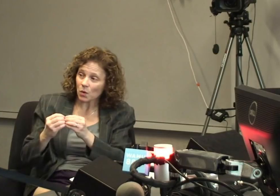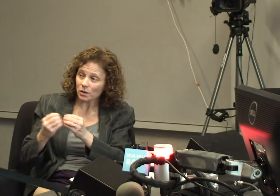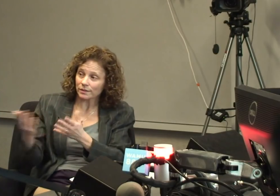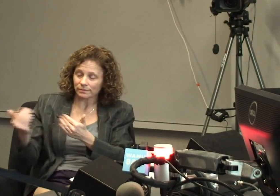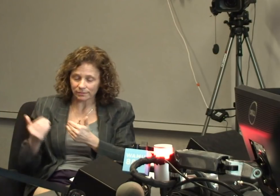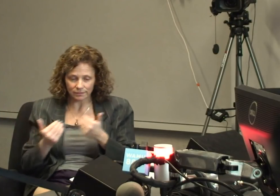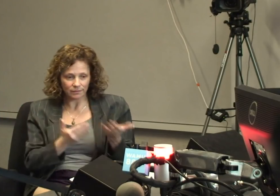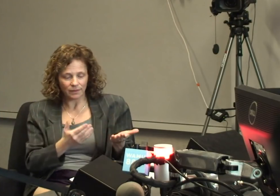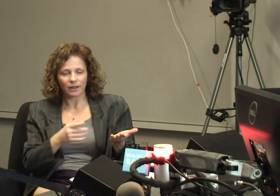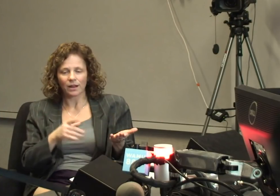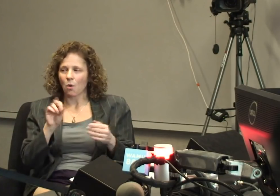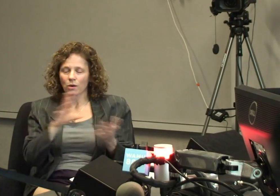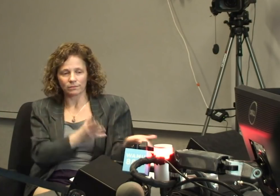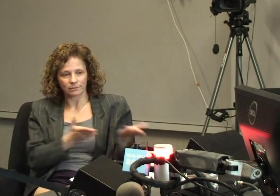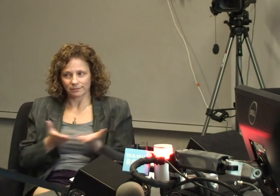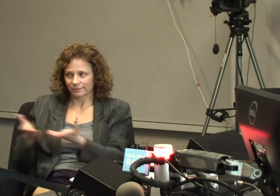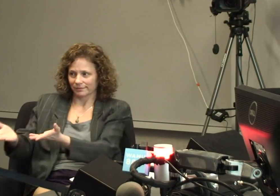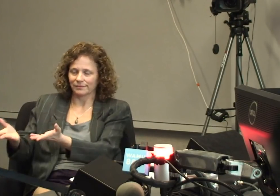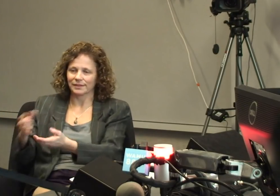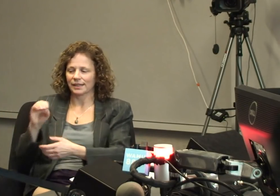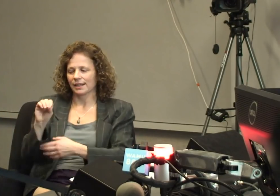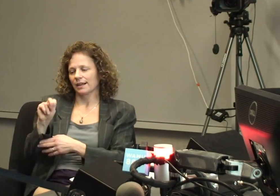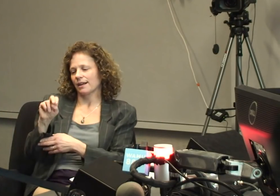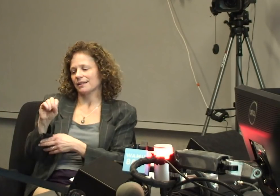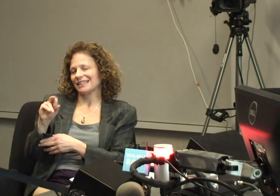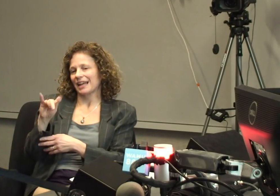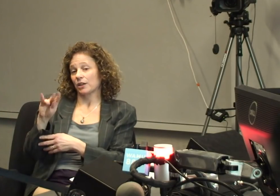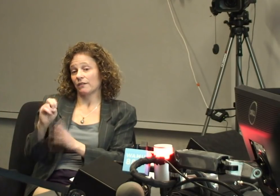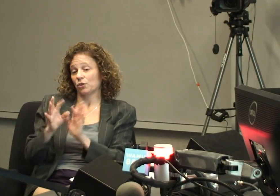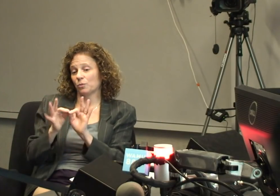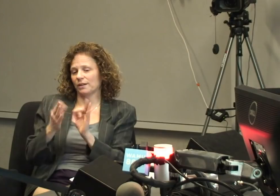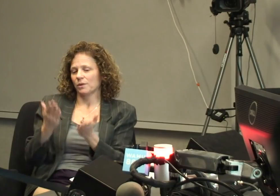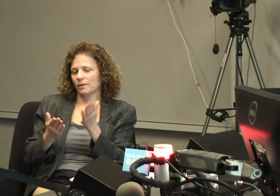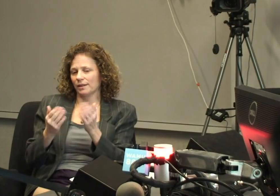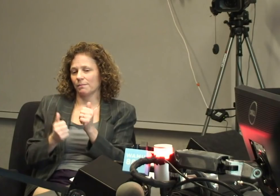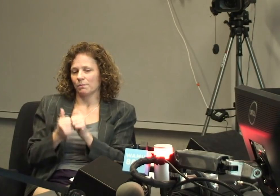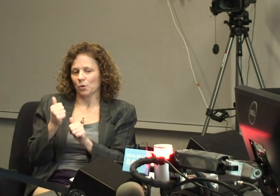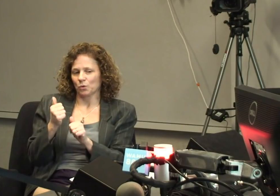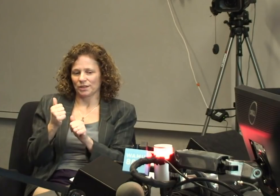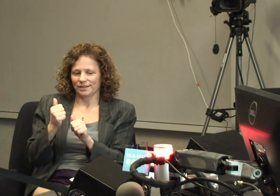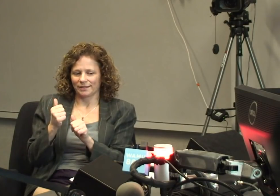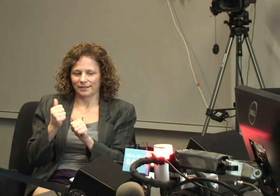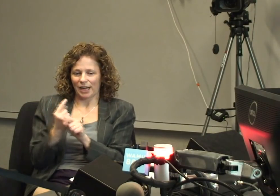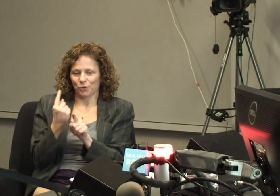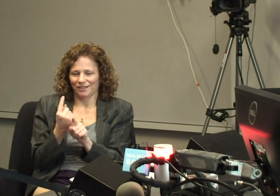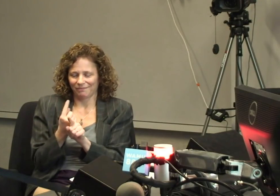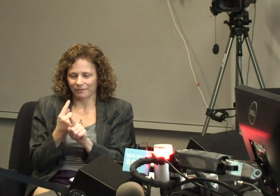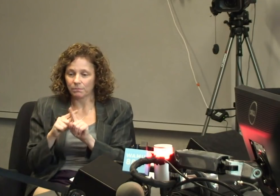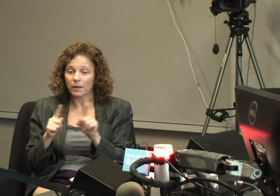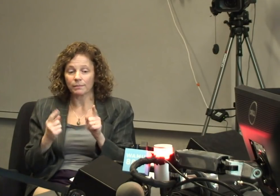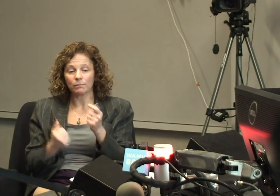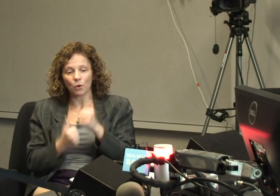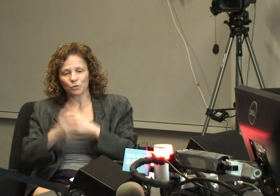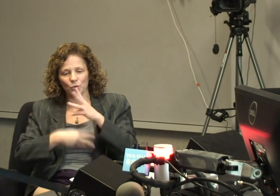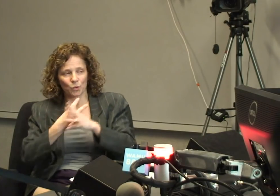the interpretation thinks over the meaning and then is able to produce that interpretation. The process of consecutive interpreting is seen to